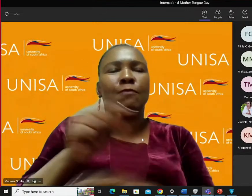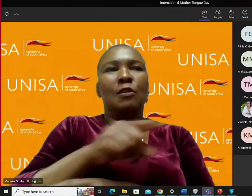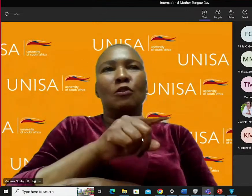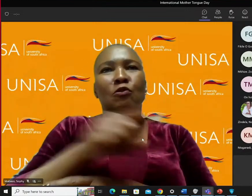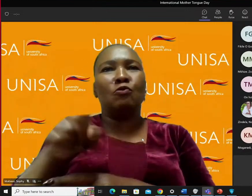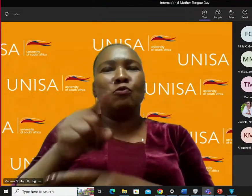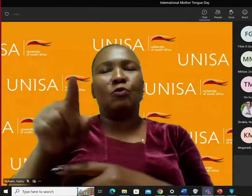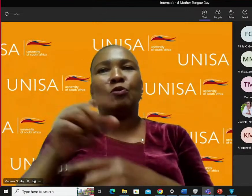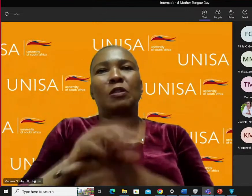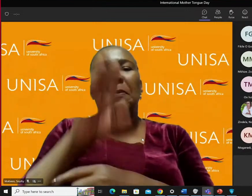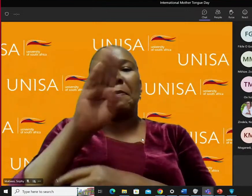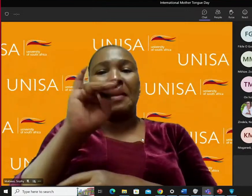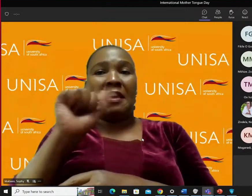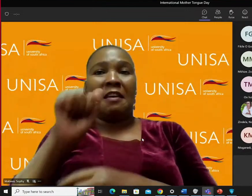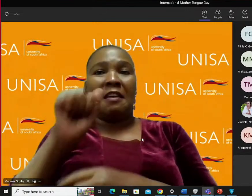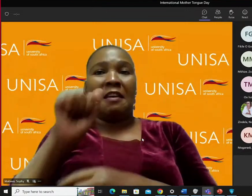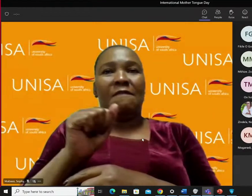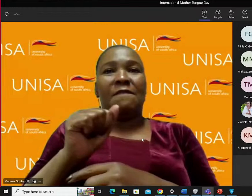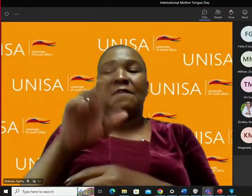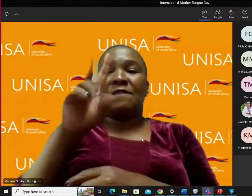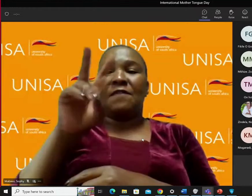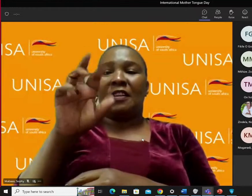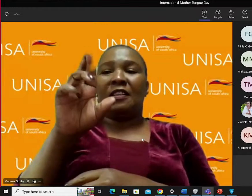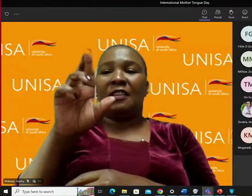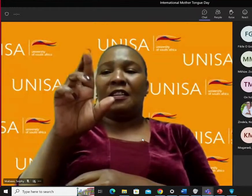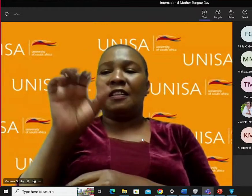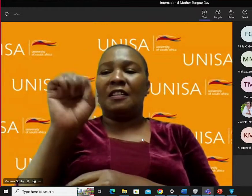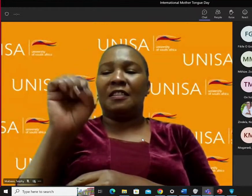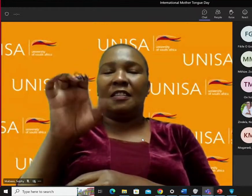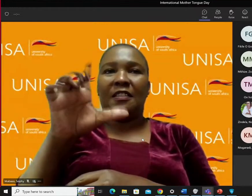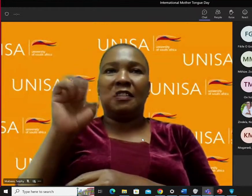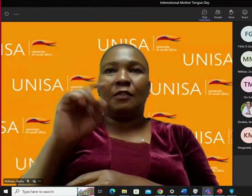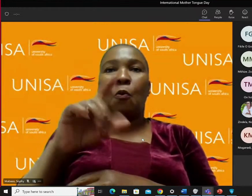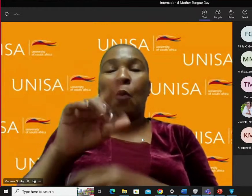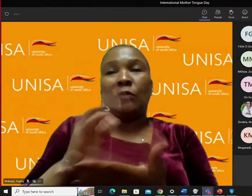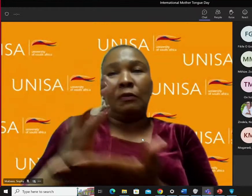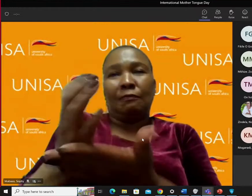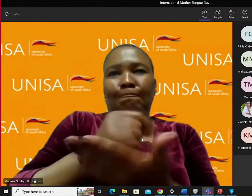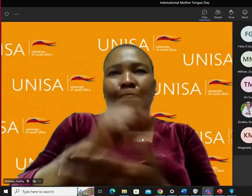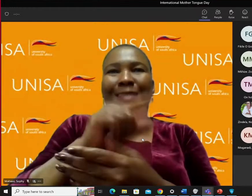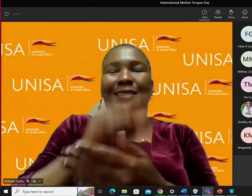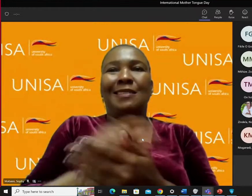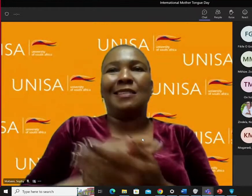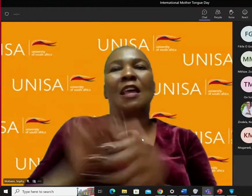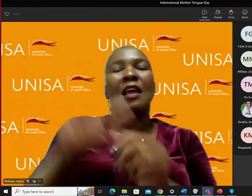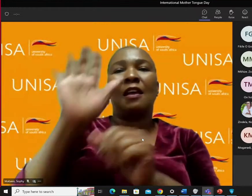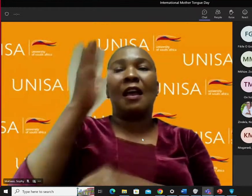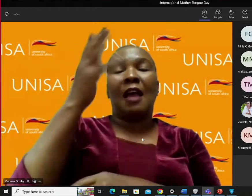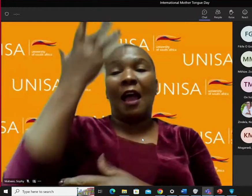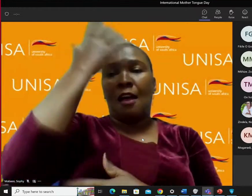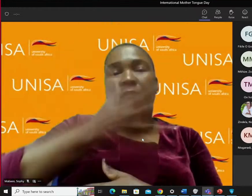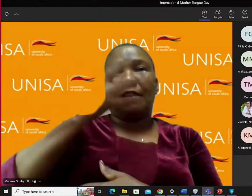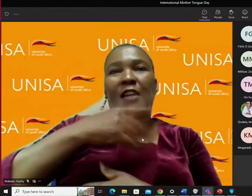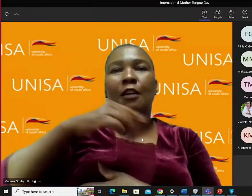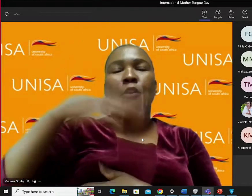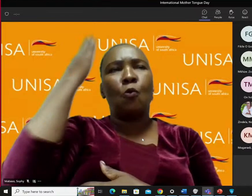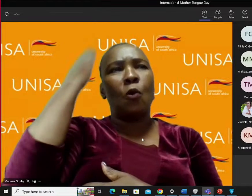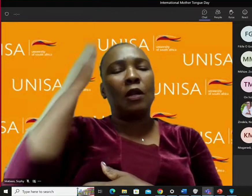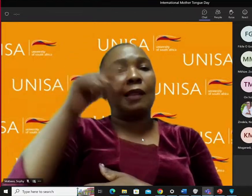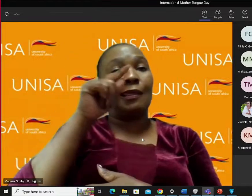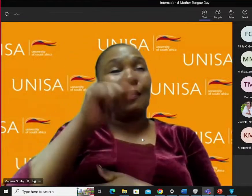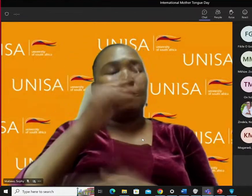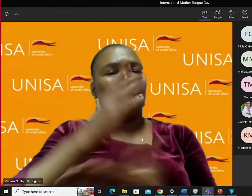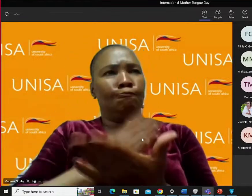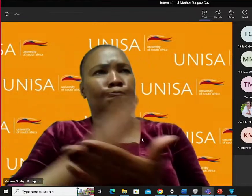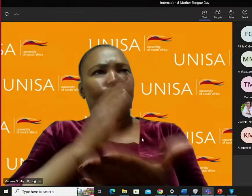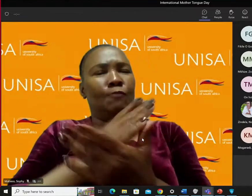is commonly now used in a kitchen, while still preserving that indigenous knowledge and making sure that that knowledge can